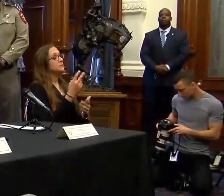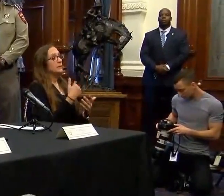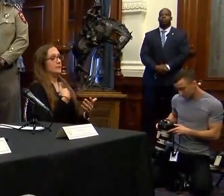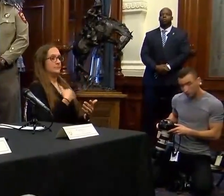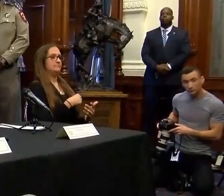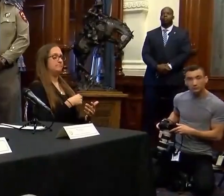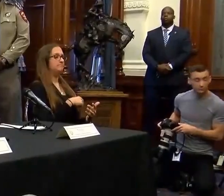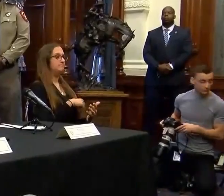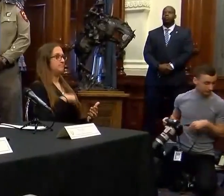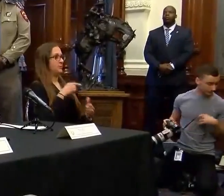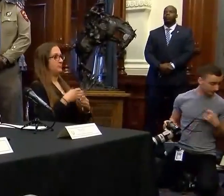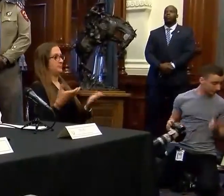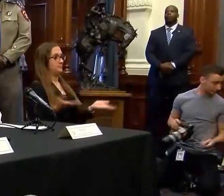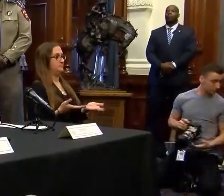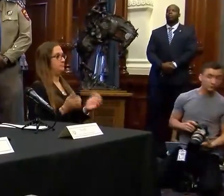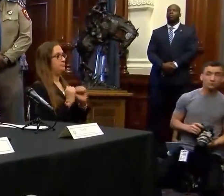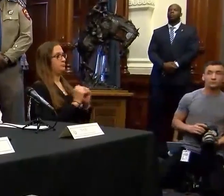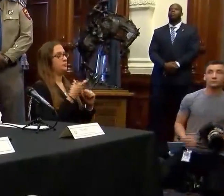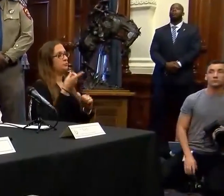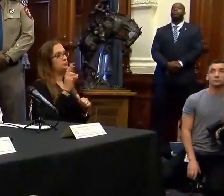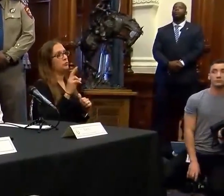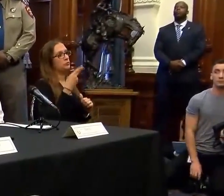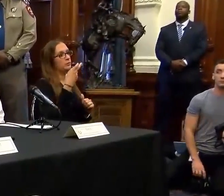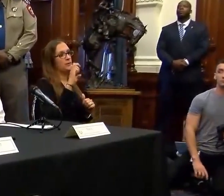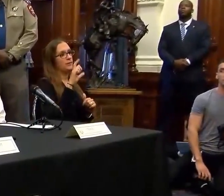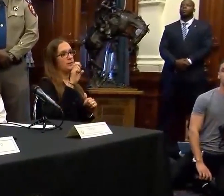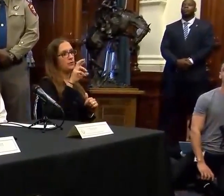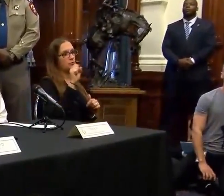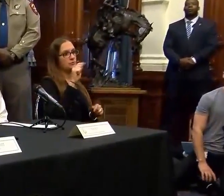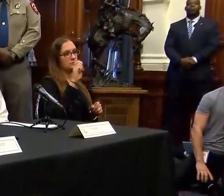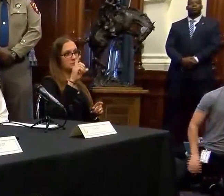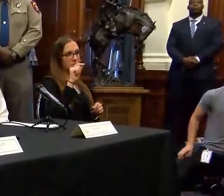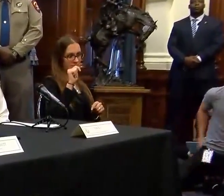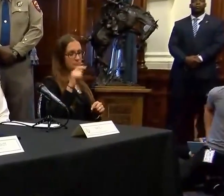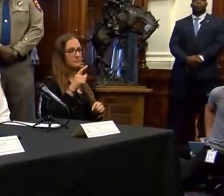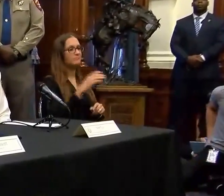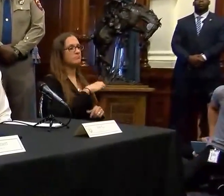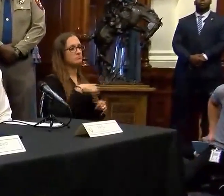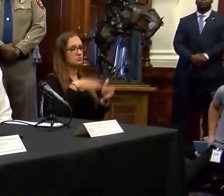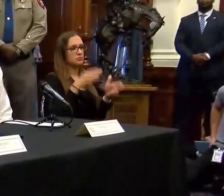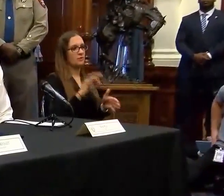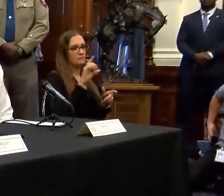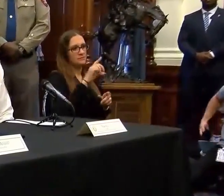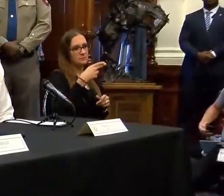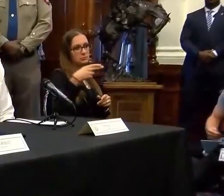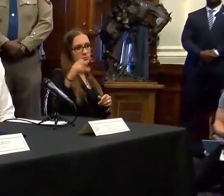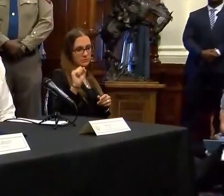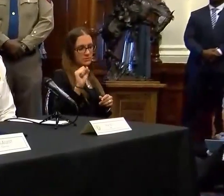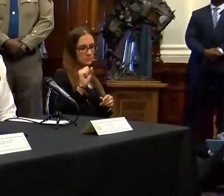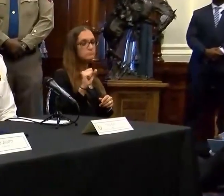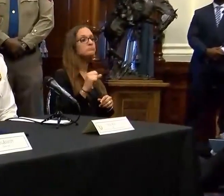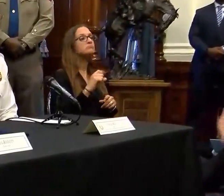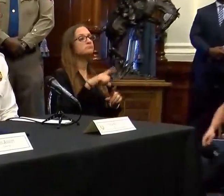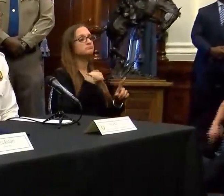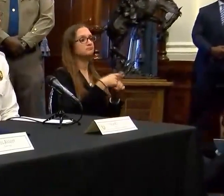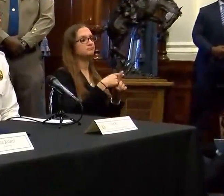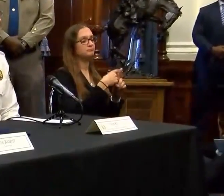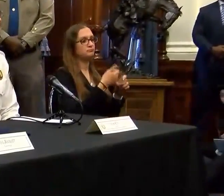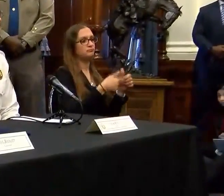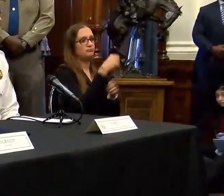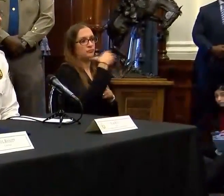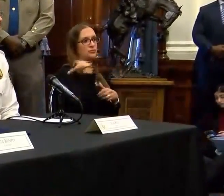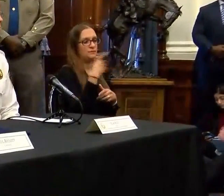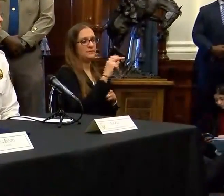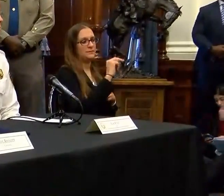Listen, I am proud to be joined today by Dr. Hellerstedt, the commissioner of DSHS, as well as Chief